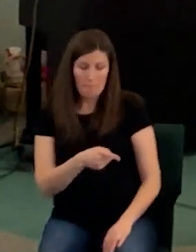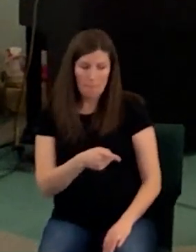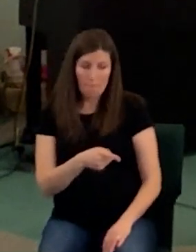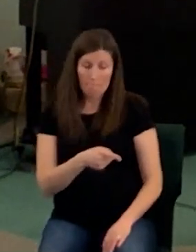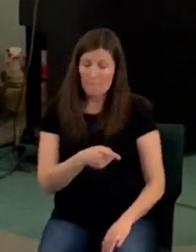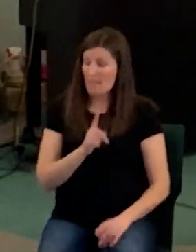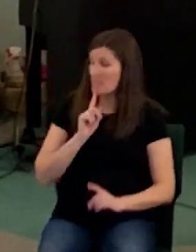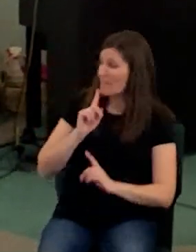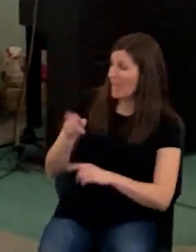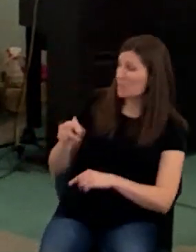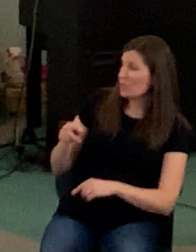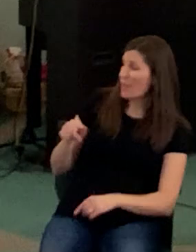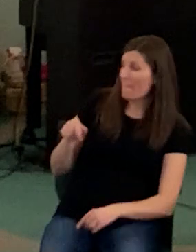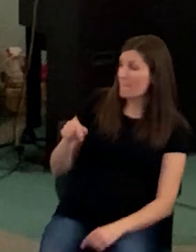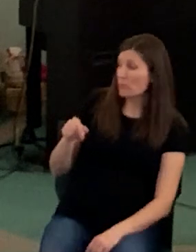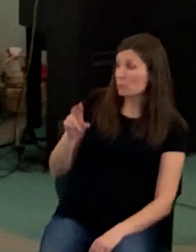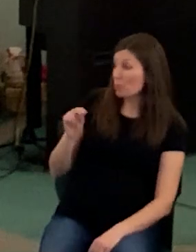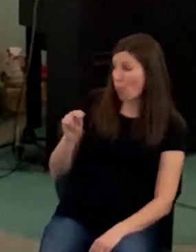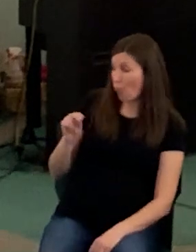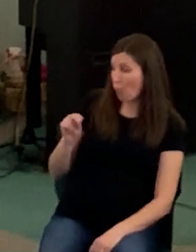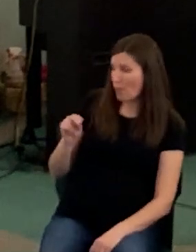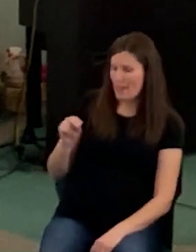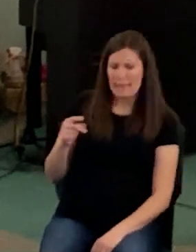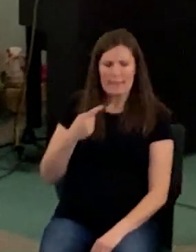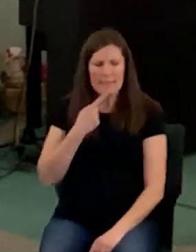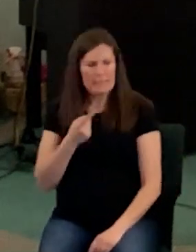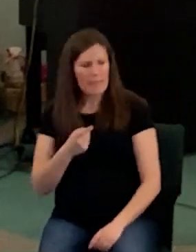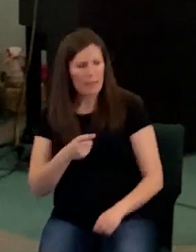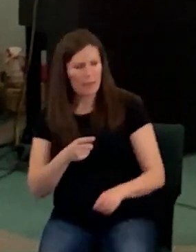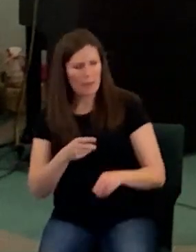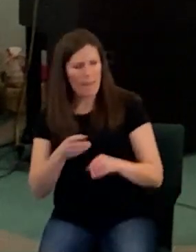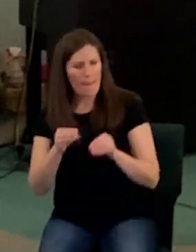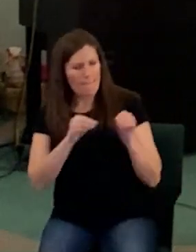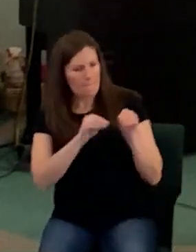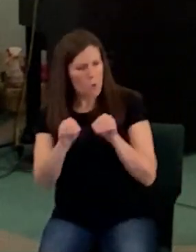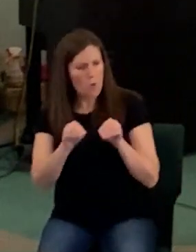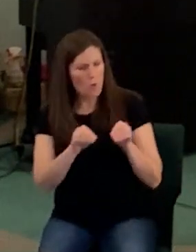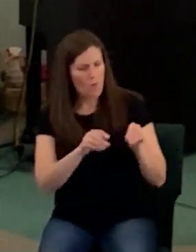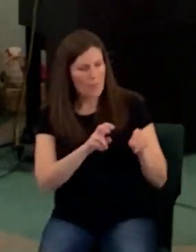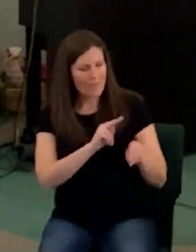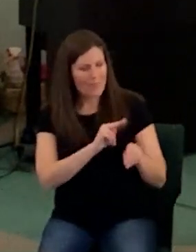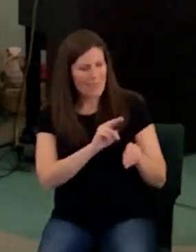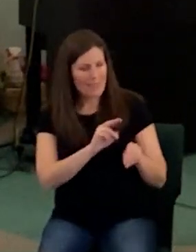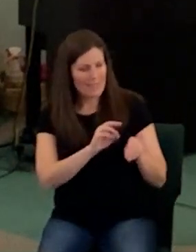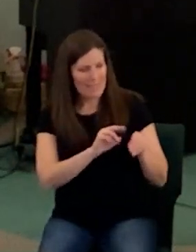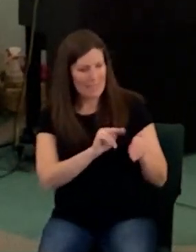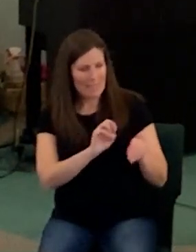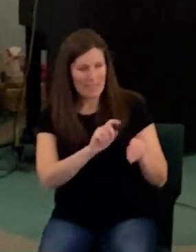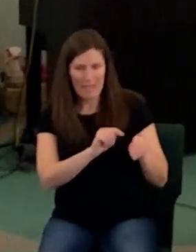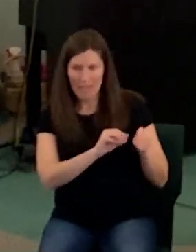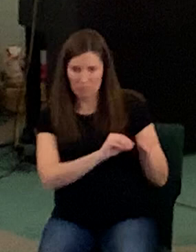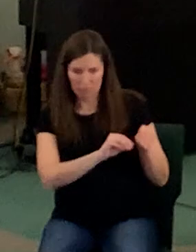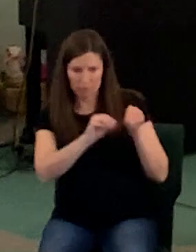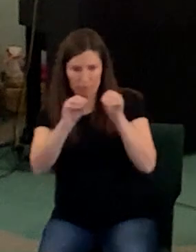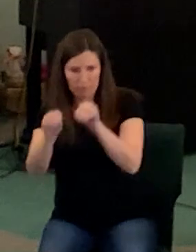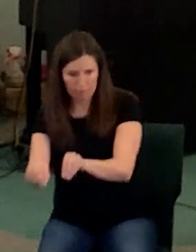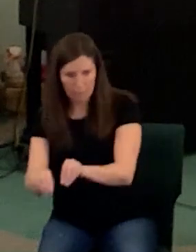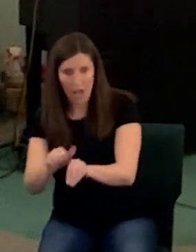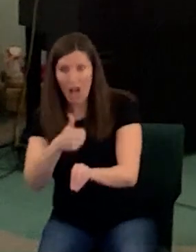They answered him, no. And he said to them, cast the net on the right side of the boat, and you will find a